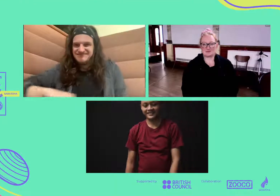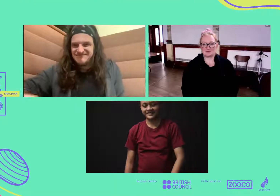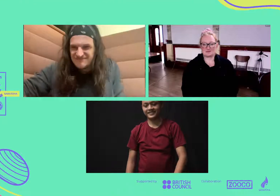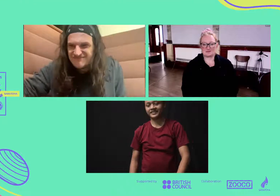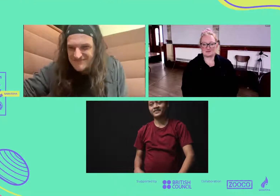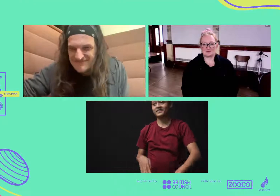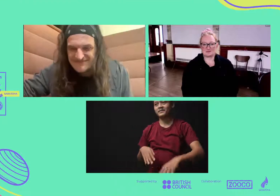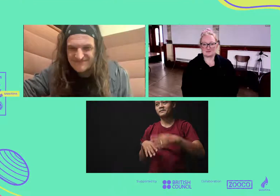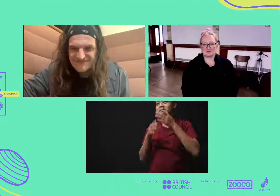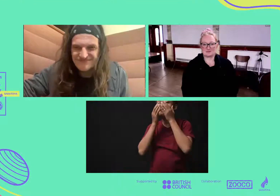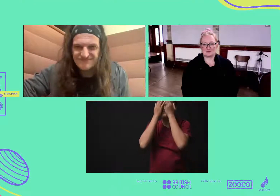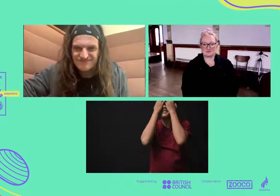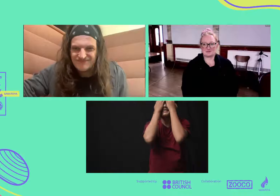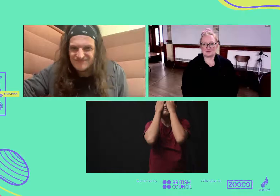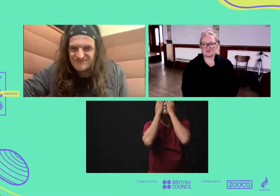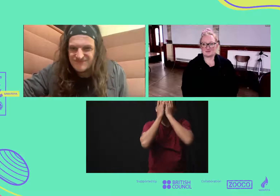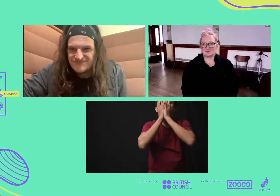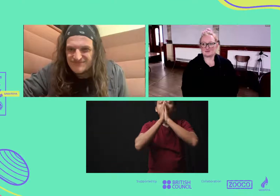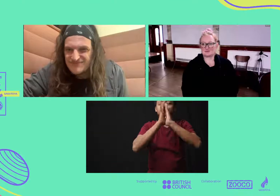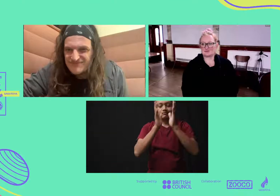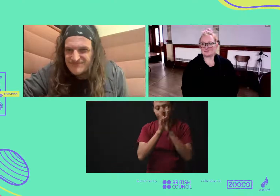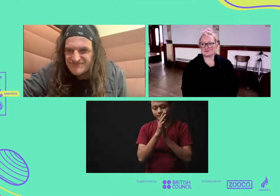Okay, I'm excited for the next one.